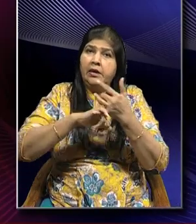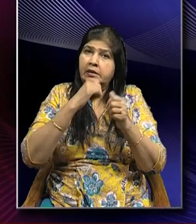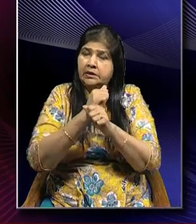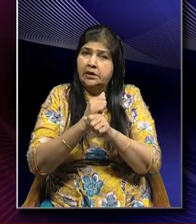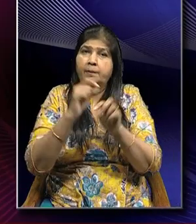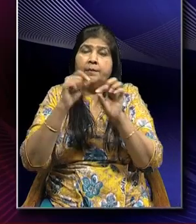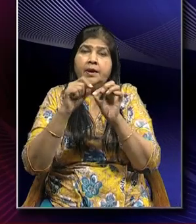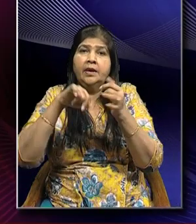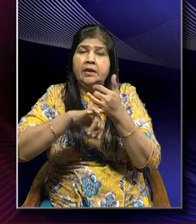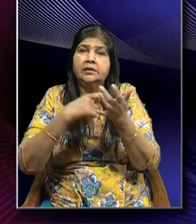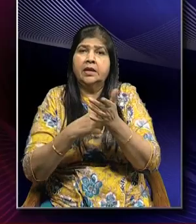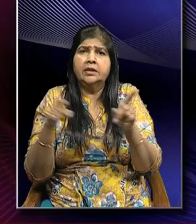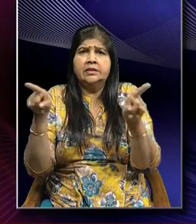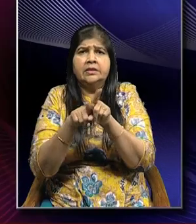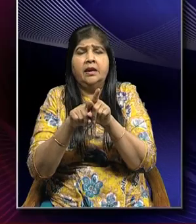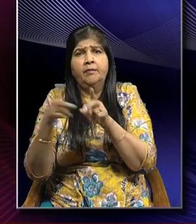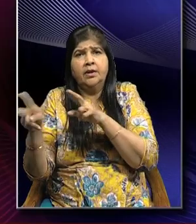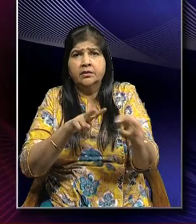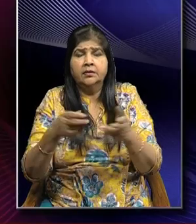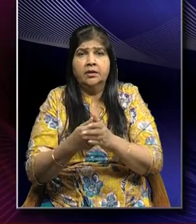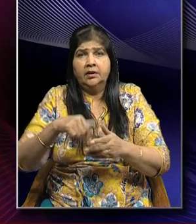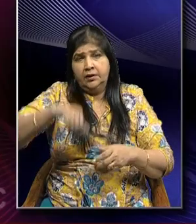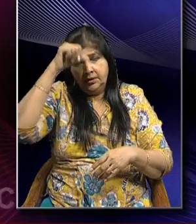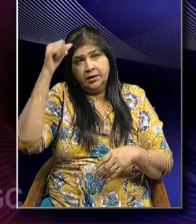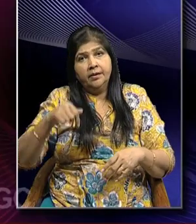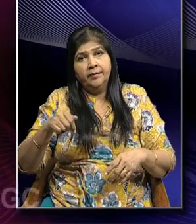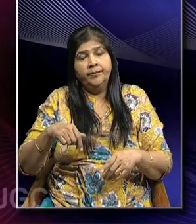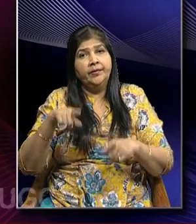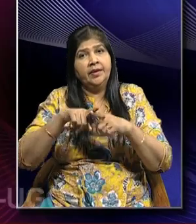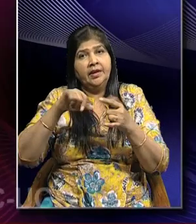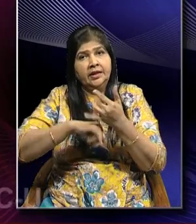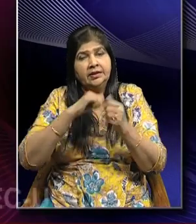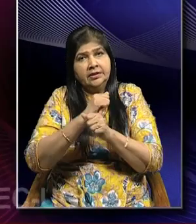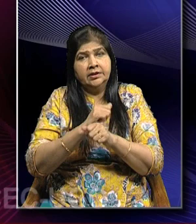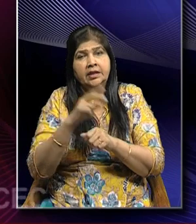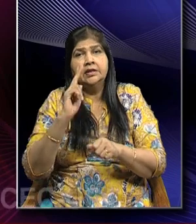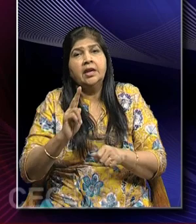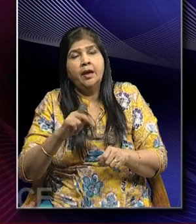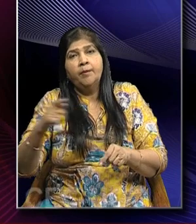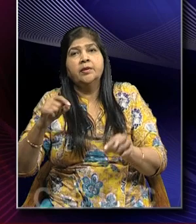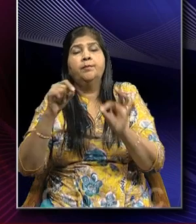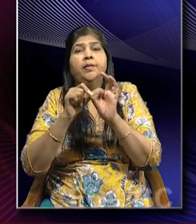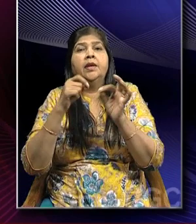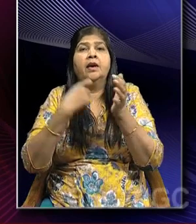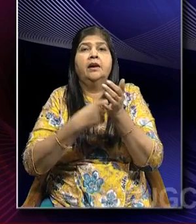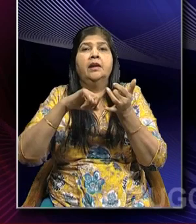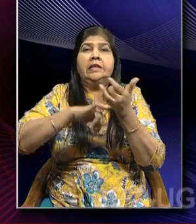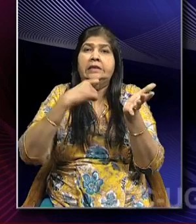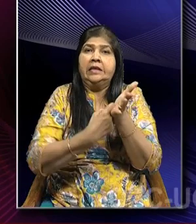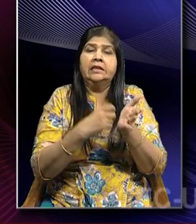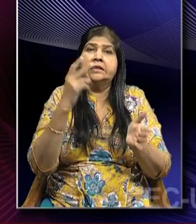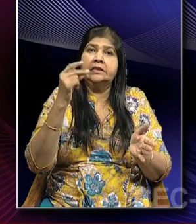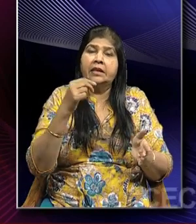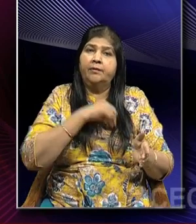to each other when it comes to India, because in India ESG means BRSR. So second benefit is, it